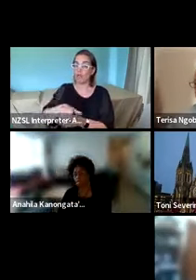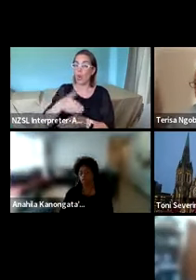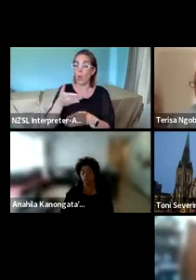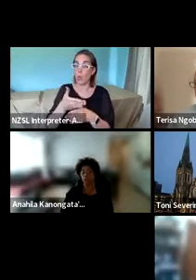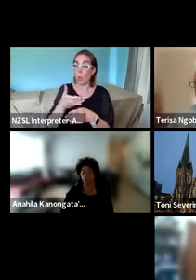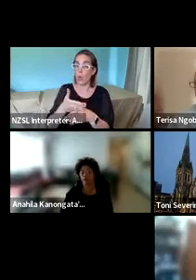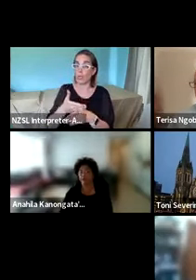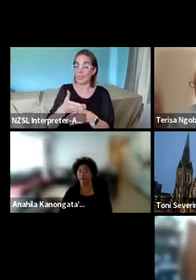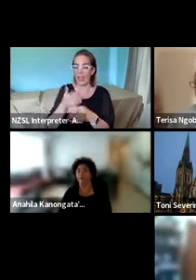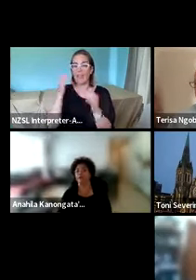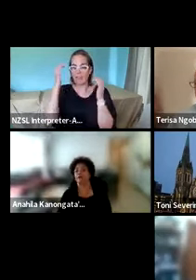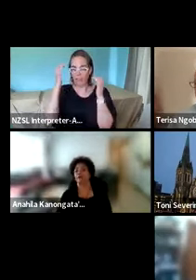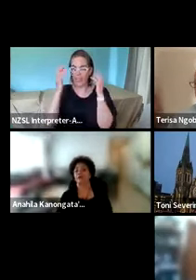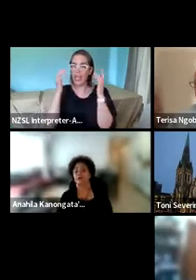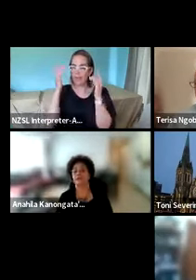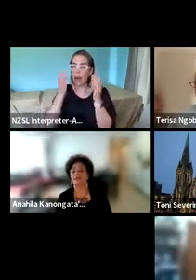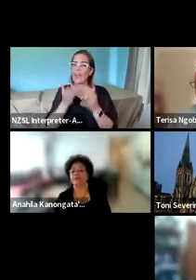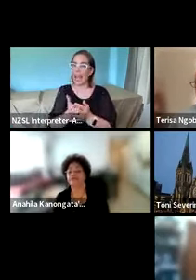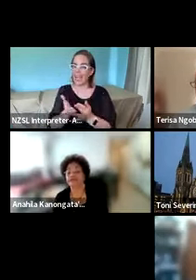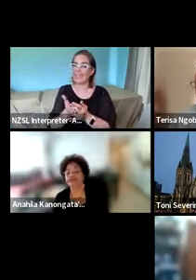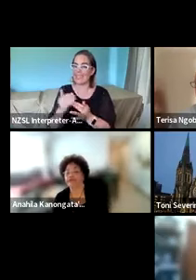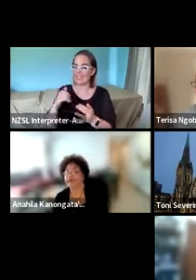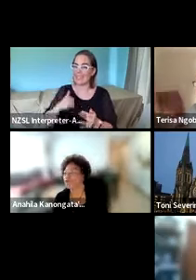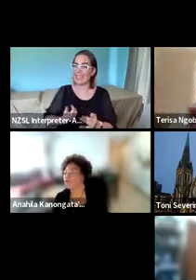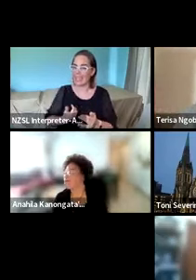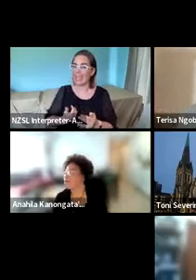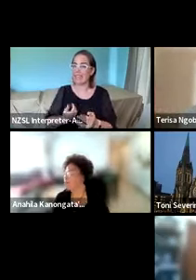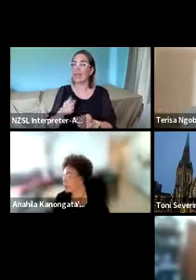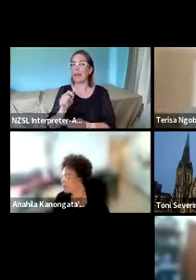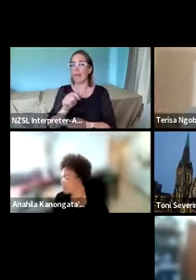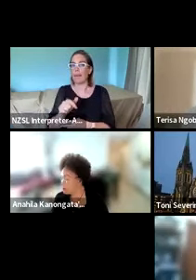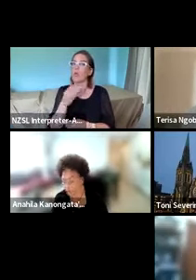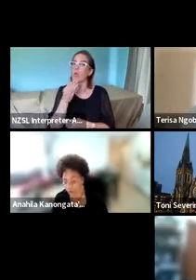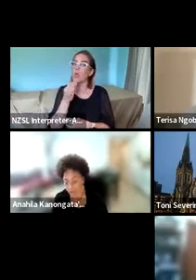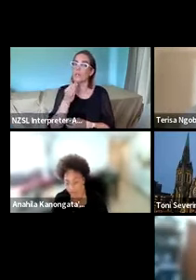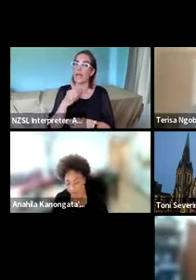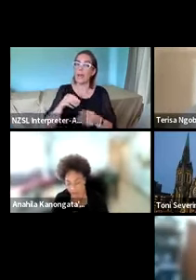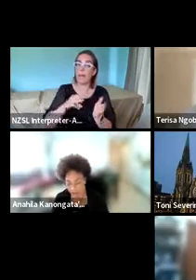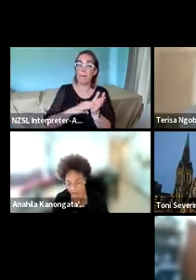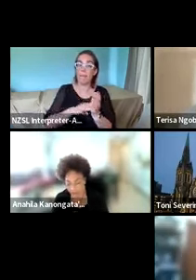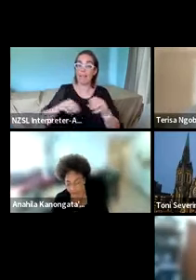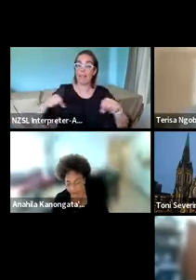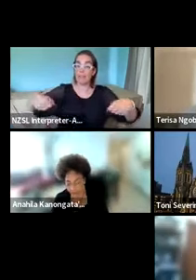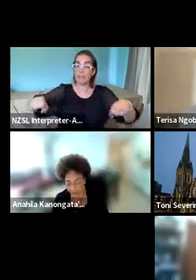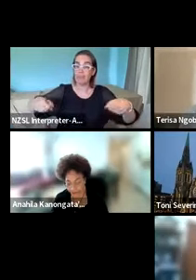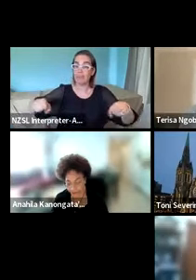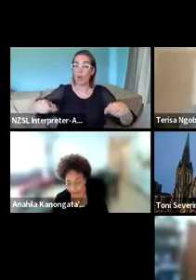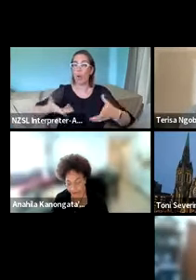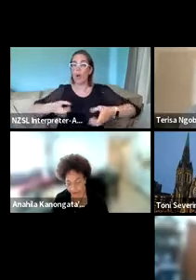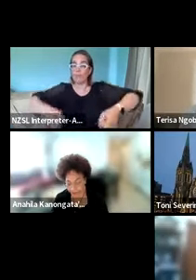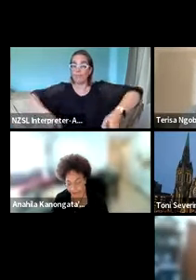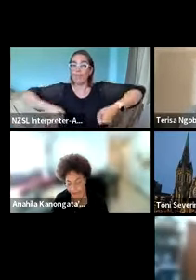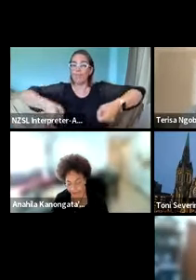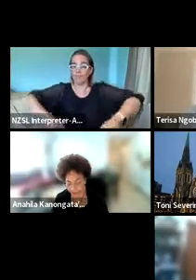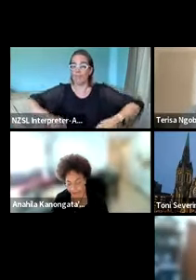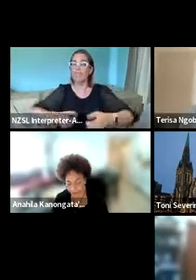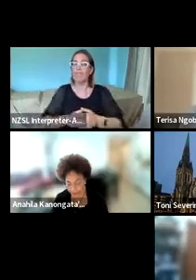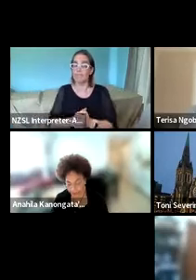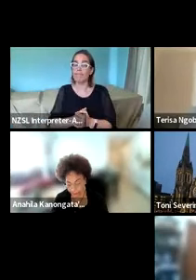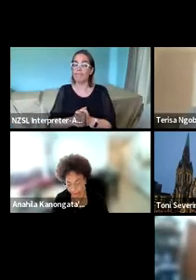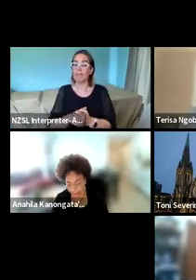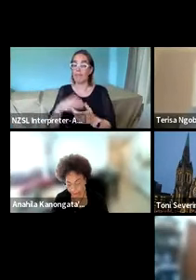about the access needs of people using mobility aids and factor